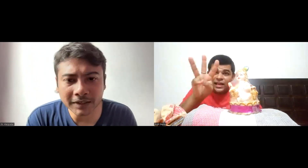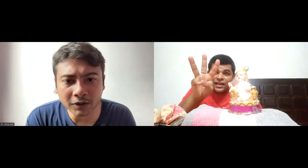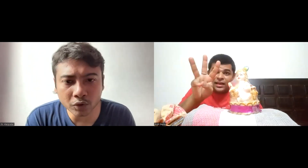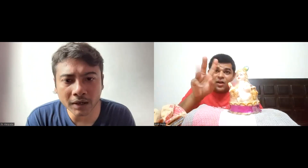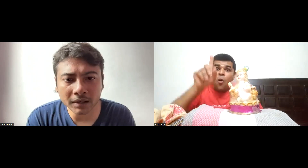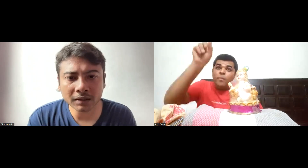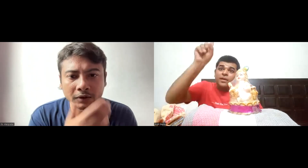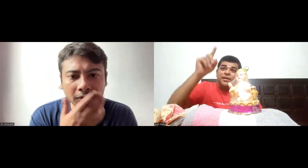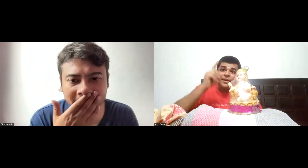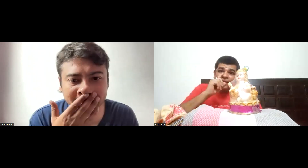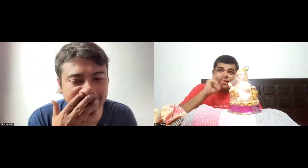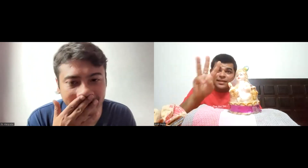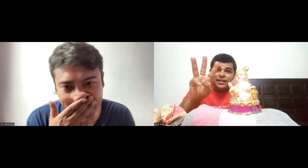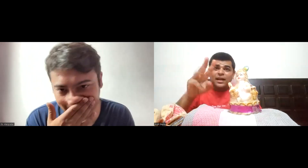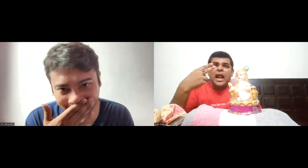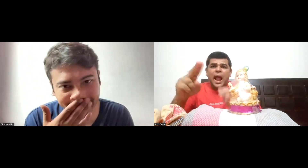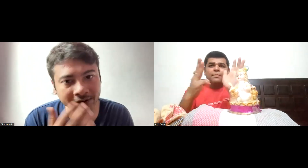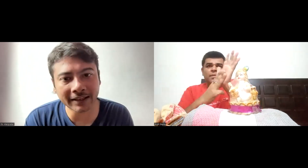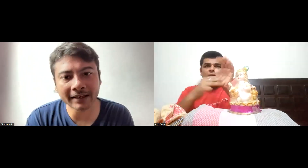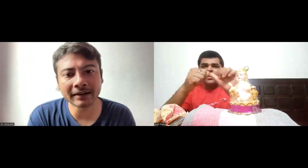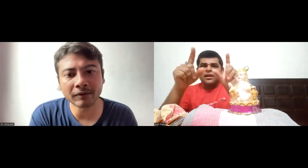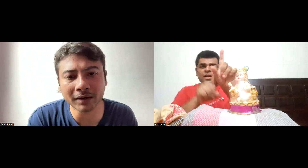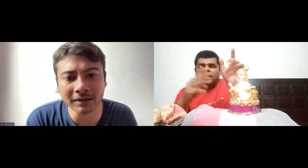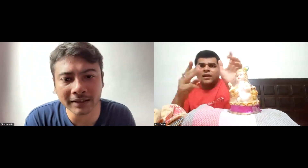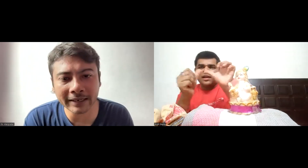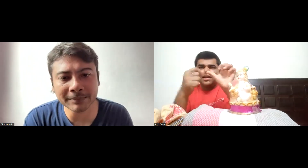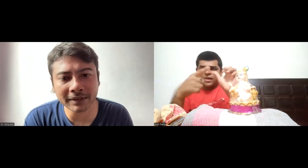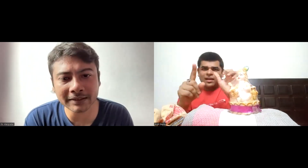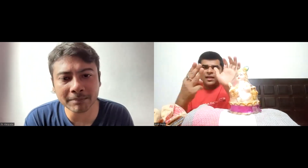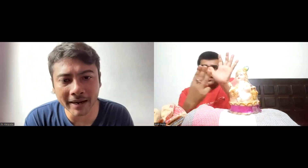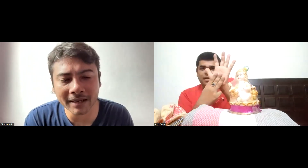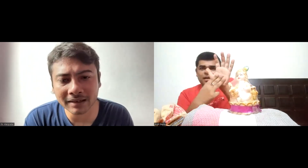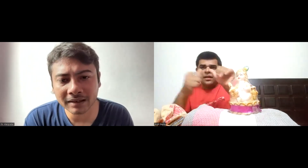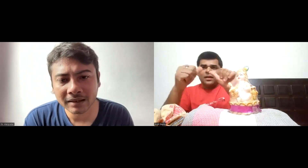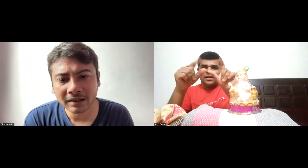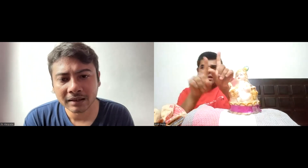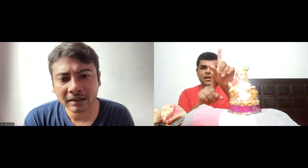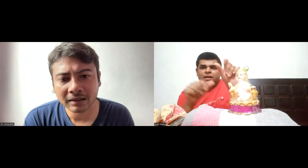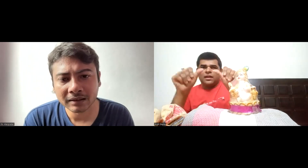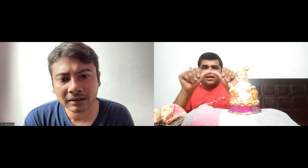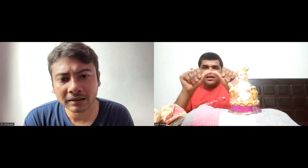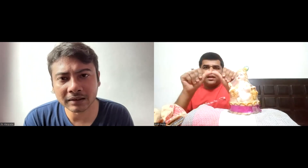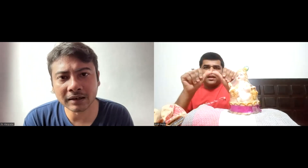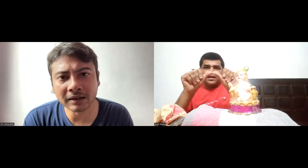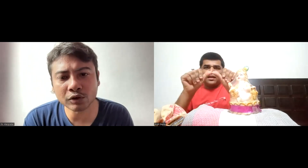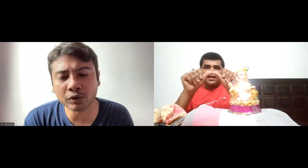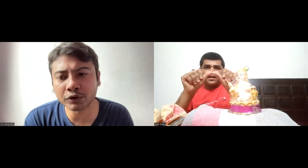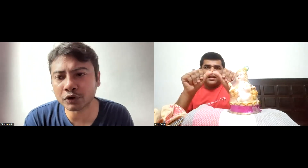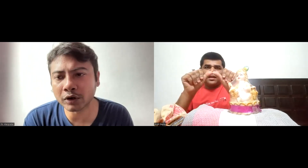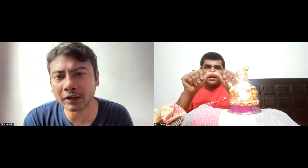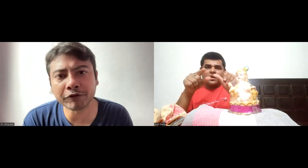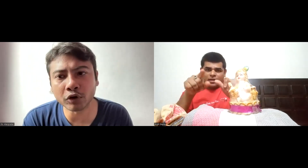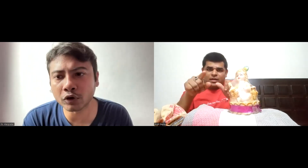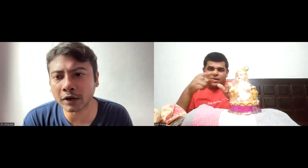So as you said, the guna, the three girls like you were there. What are their names? Is it Maya? Yeah, so The girls who